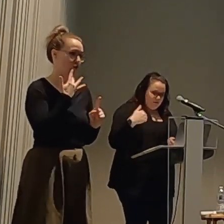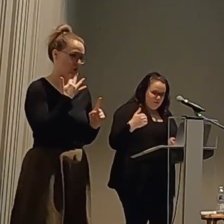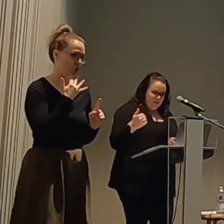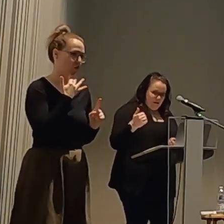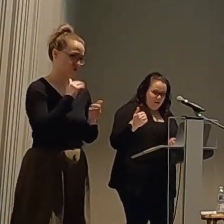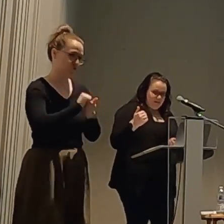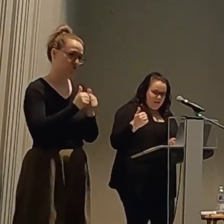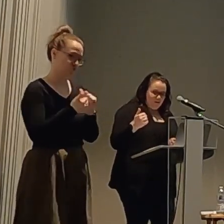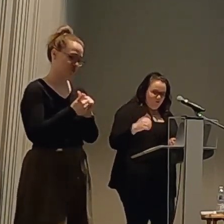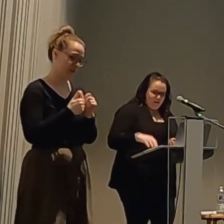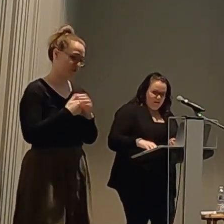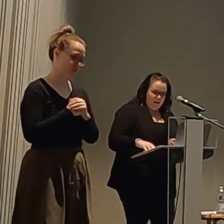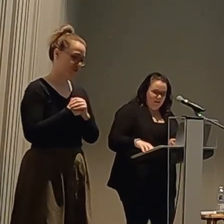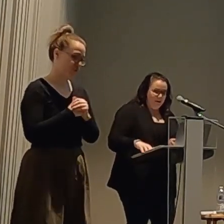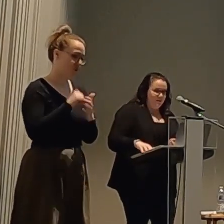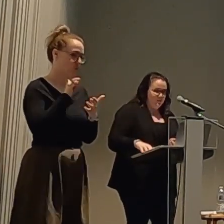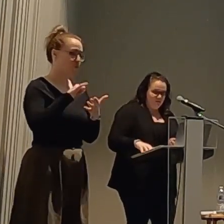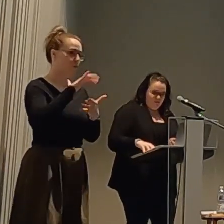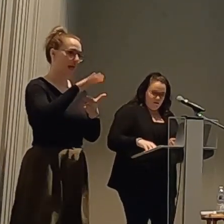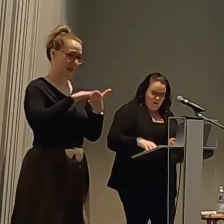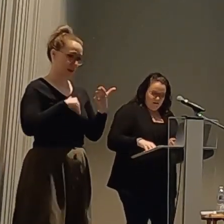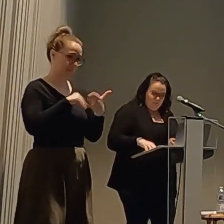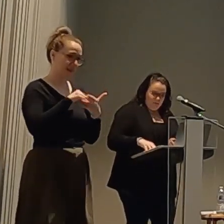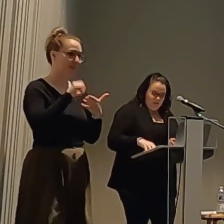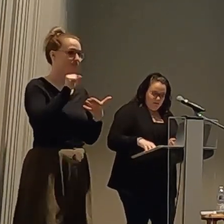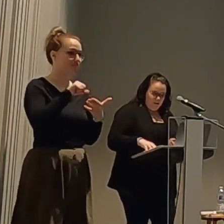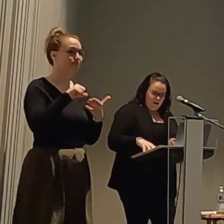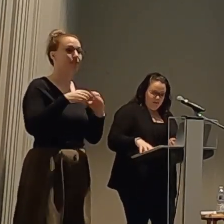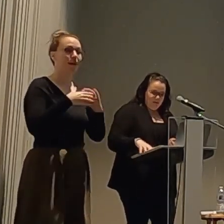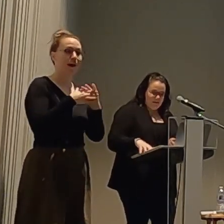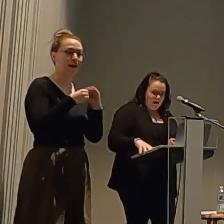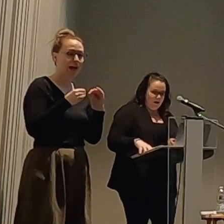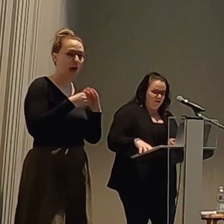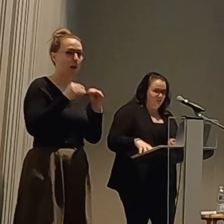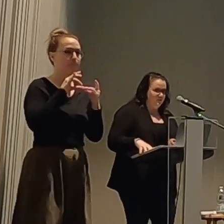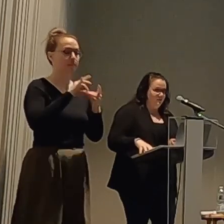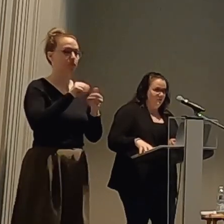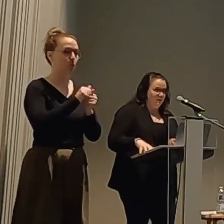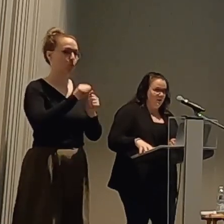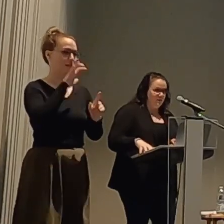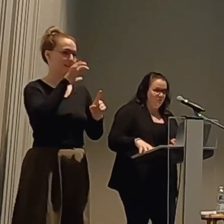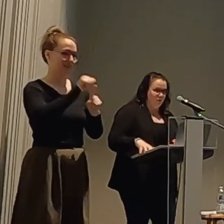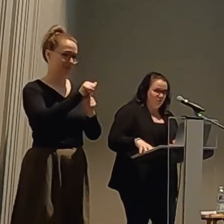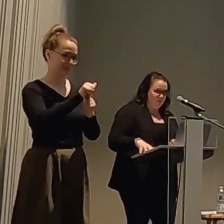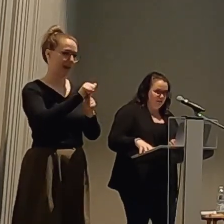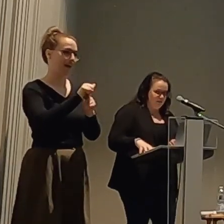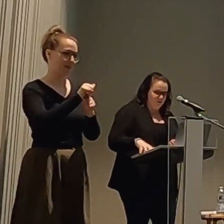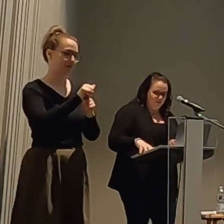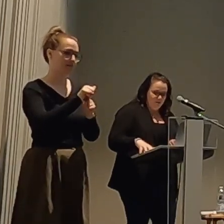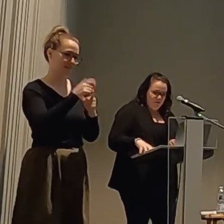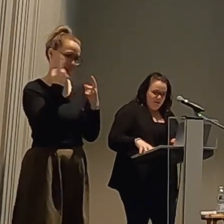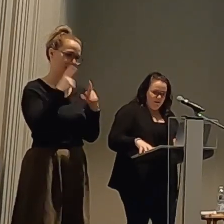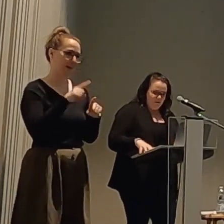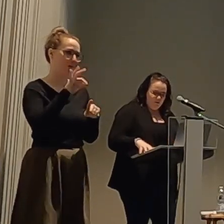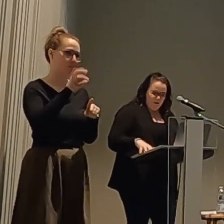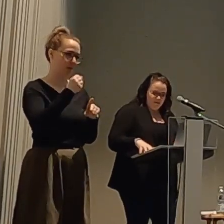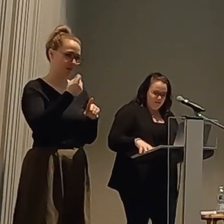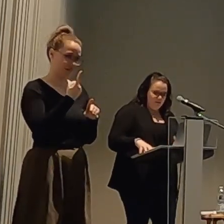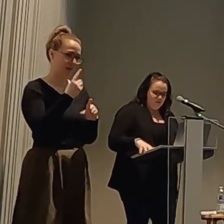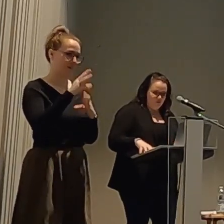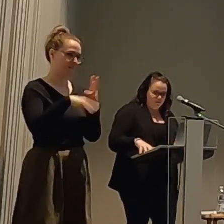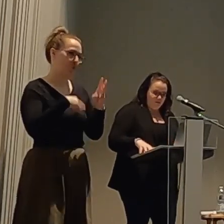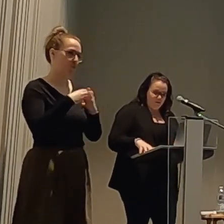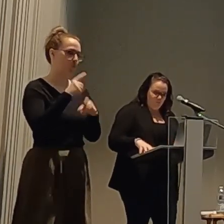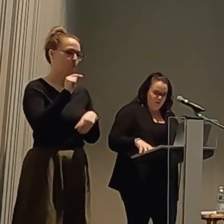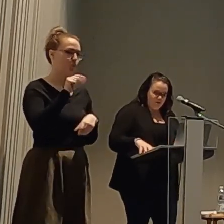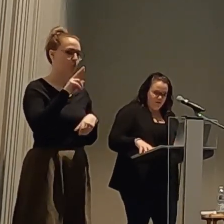So this painting is not only a comment on the attack on the World Trade Center and the